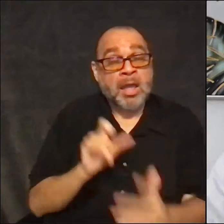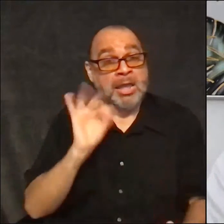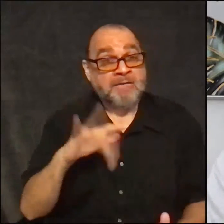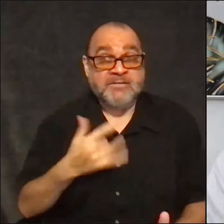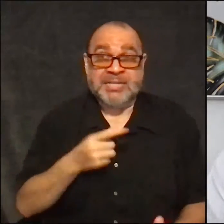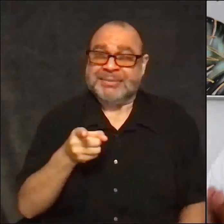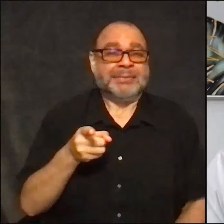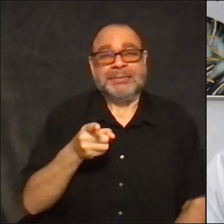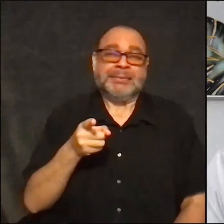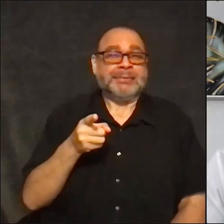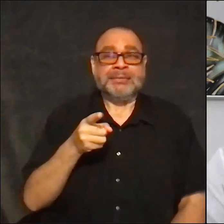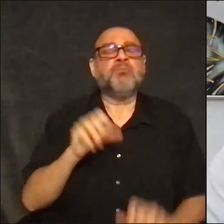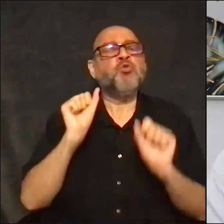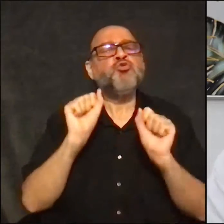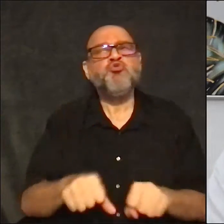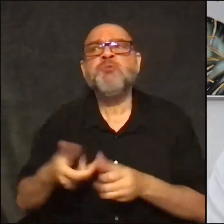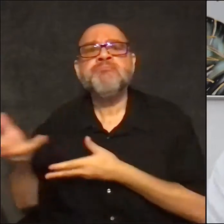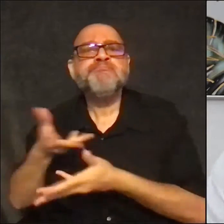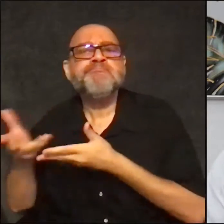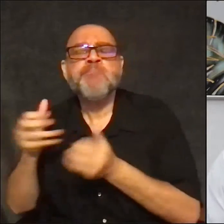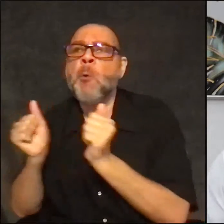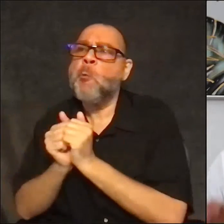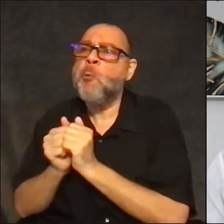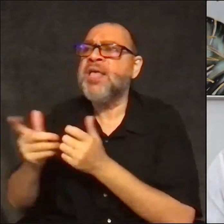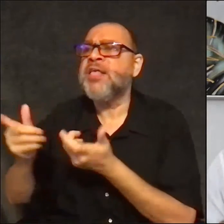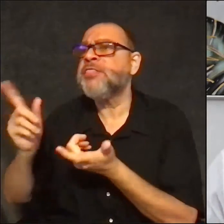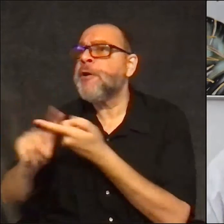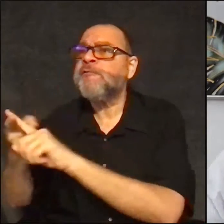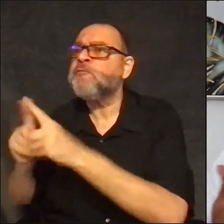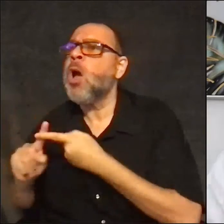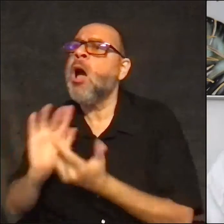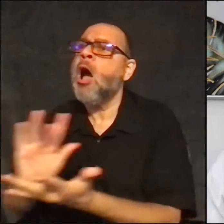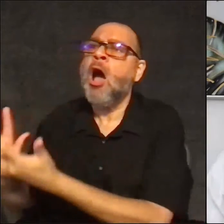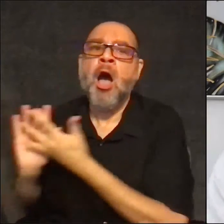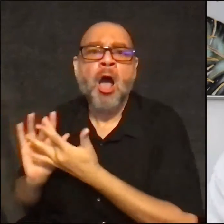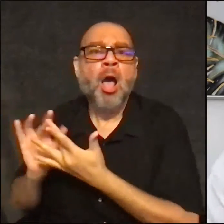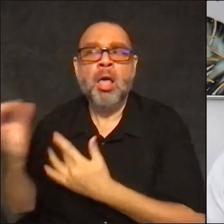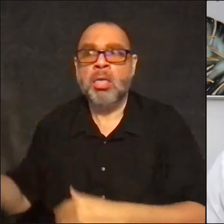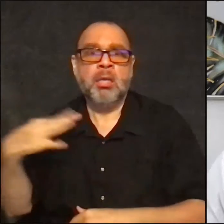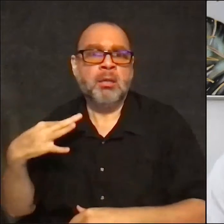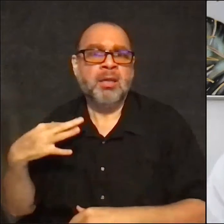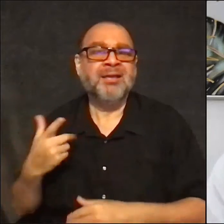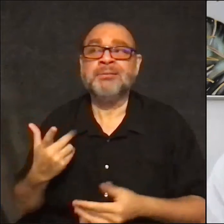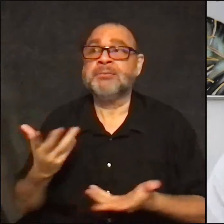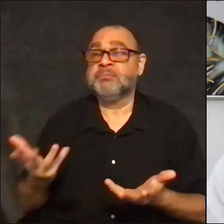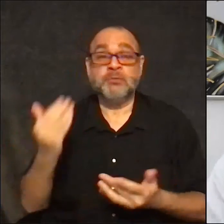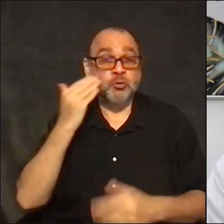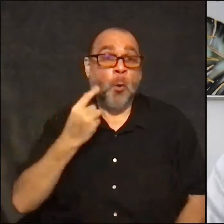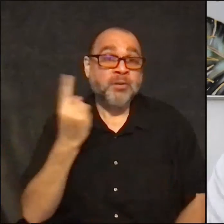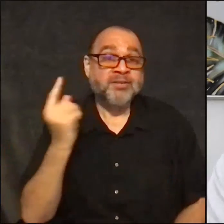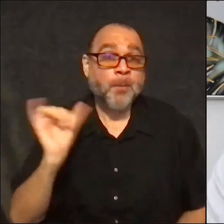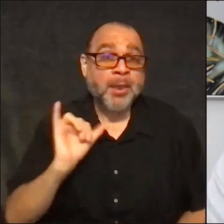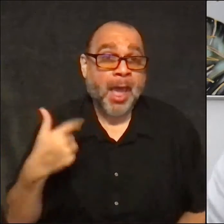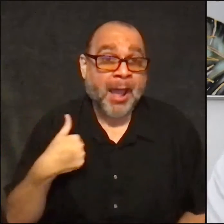find a referral from friends on a therapist that they use. These are out-of-pocket providers such as myself, and